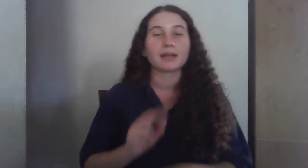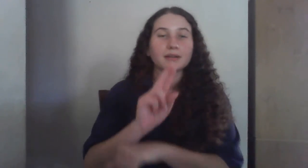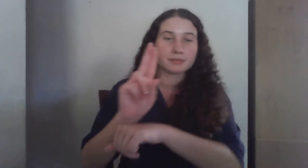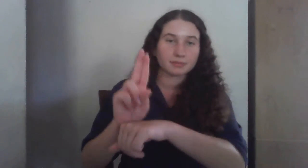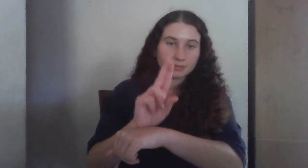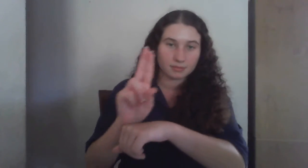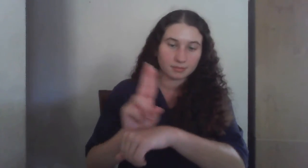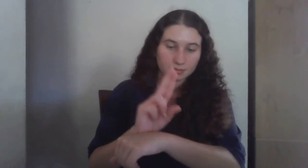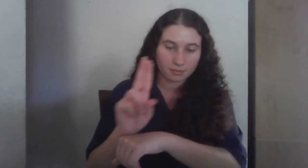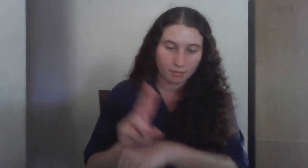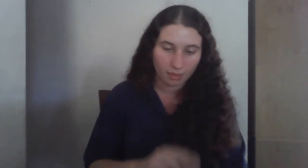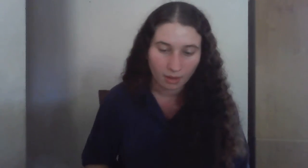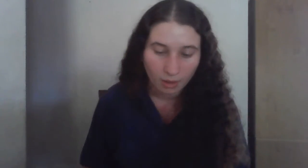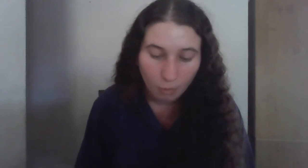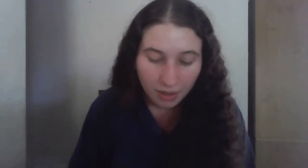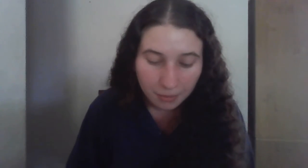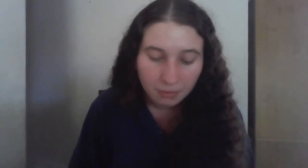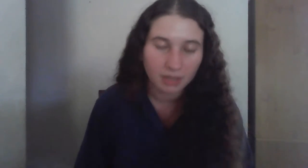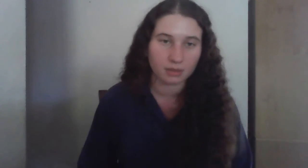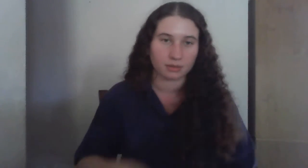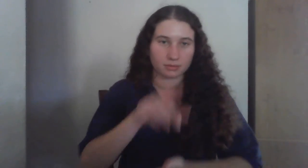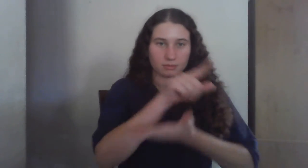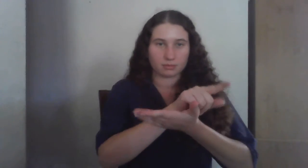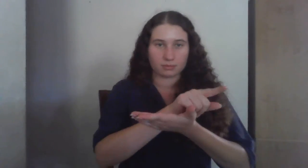wear. 1 week.